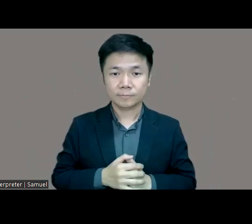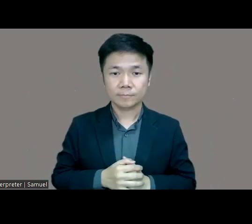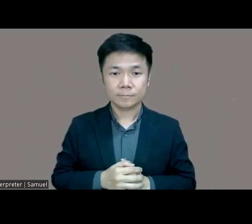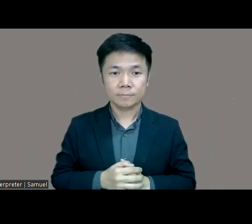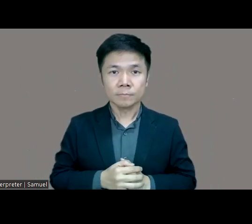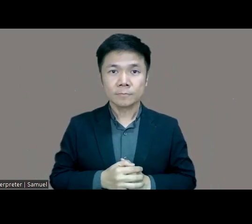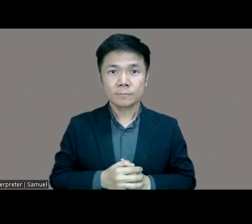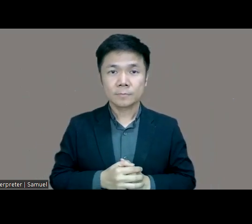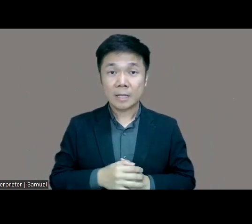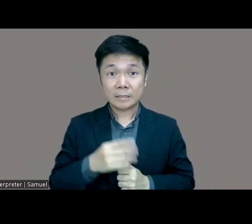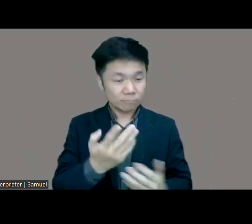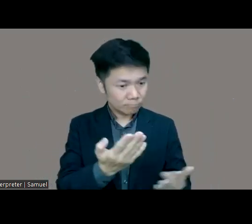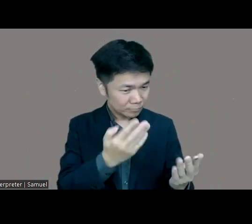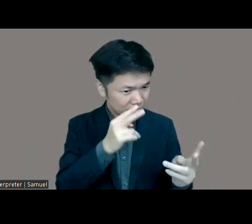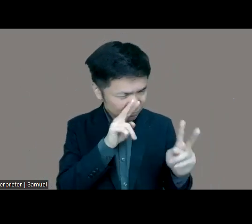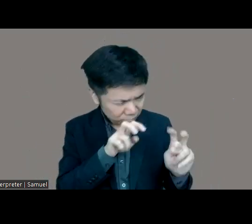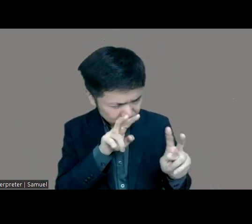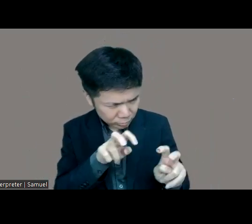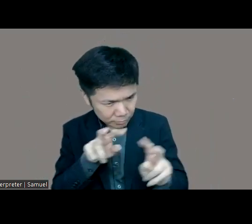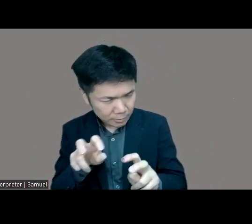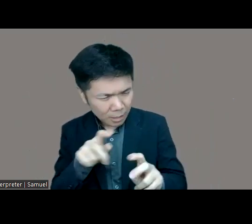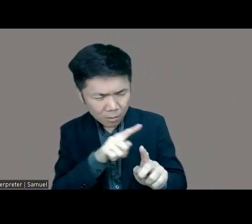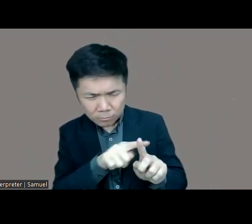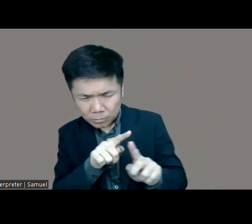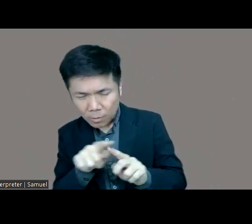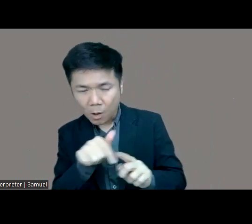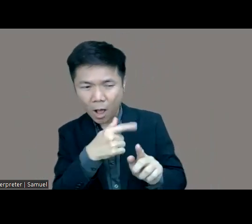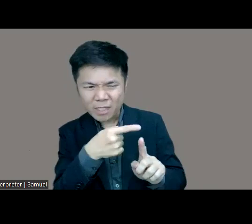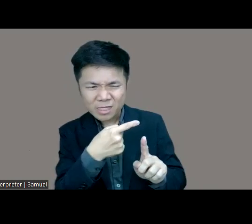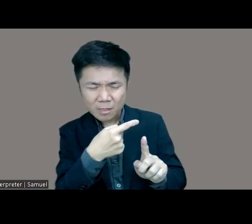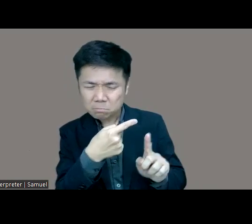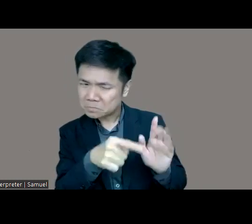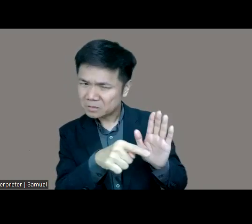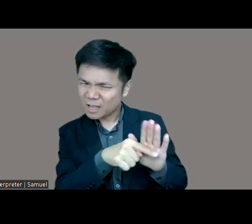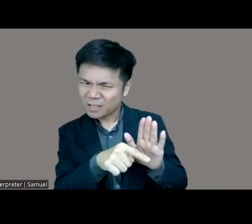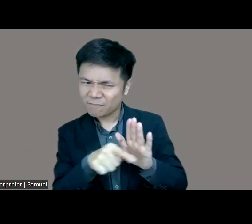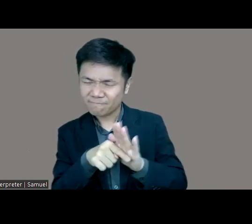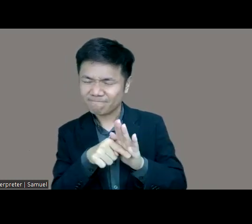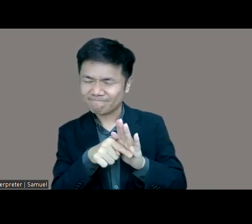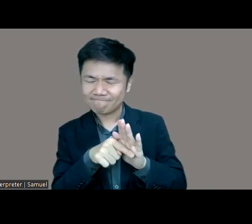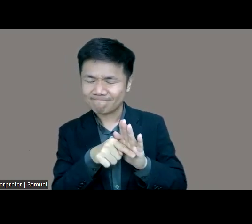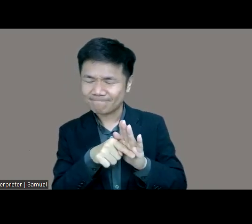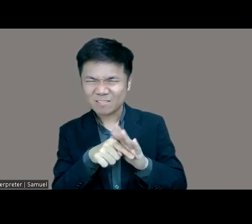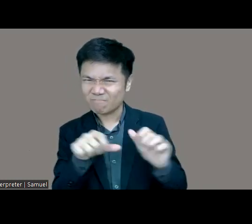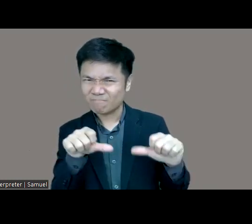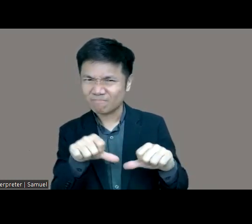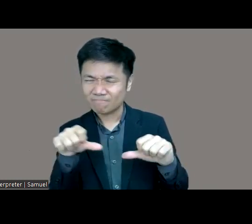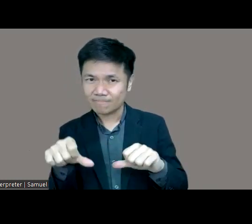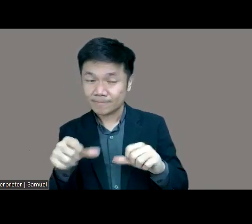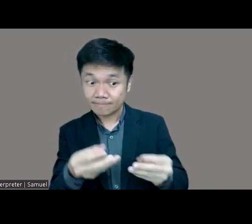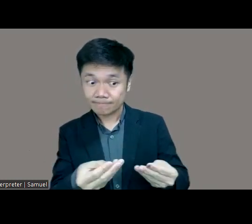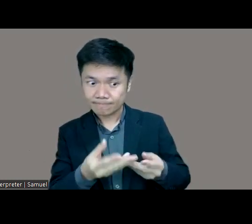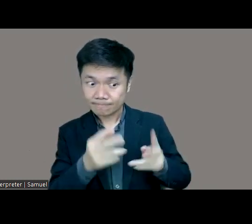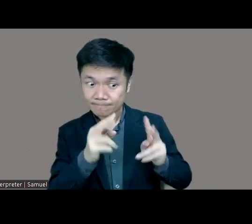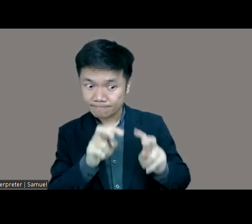documenting measures, negative measures or negative use of measures. And I think this is in relation with what